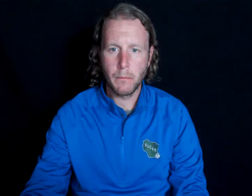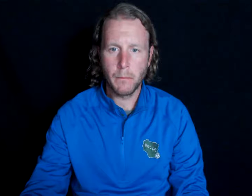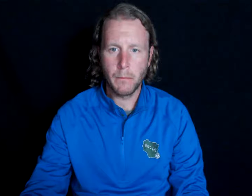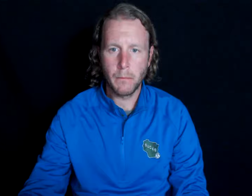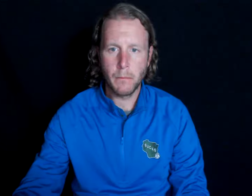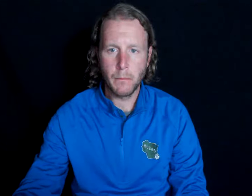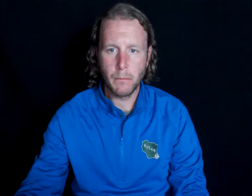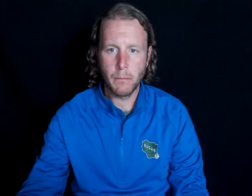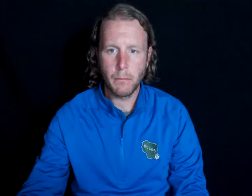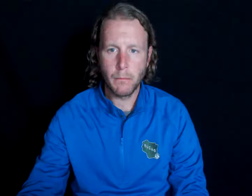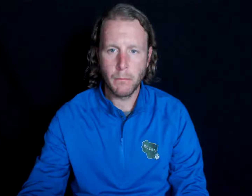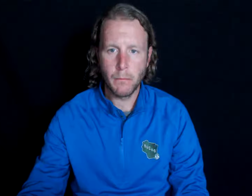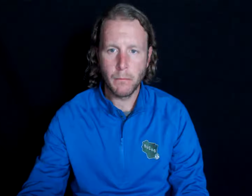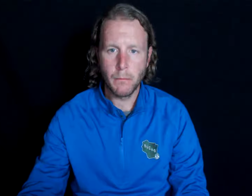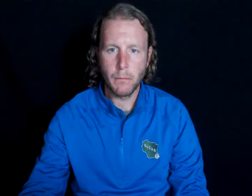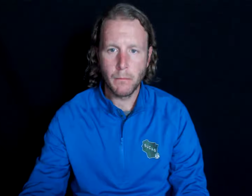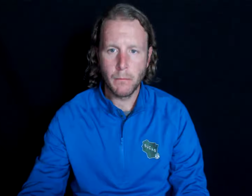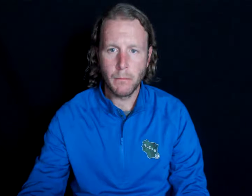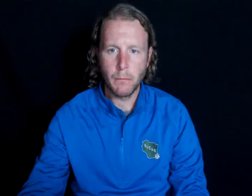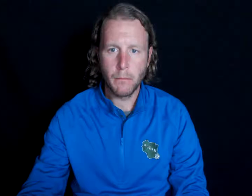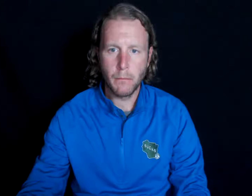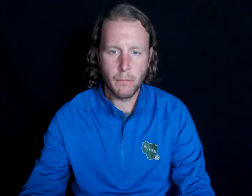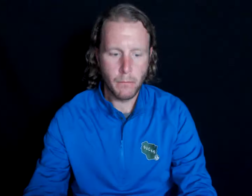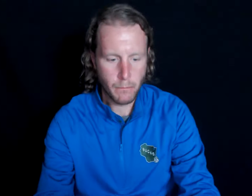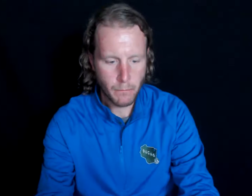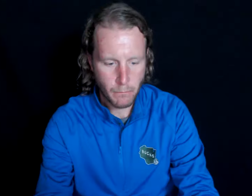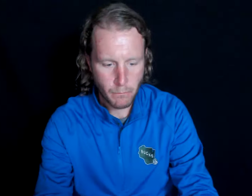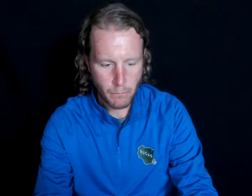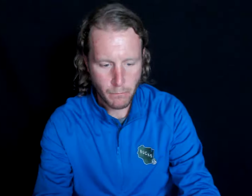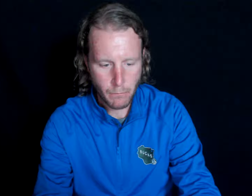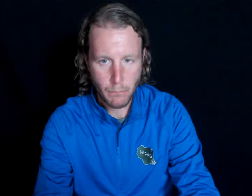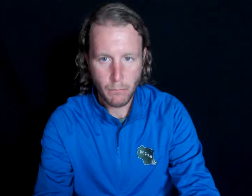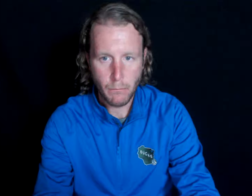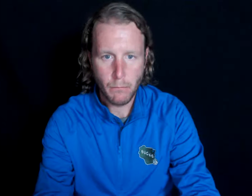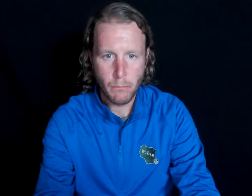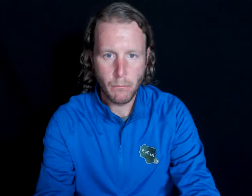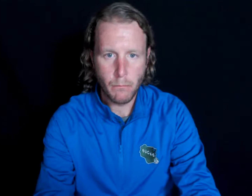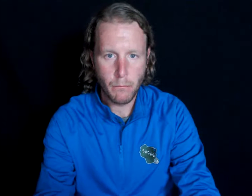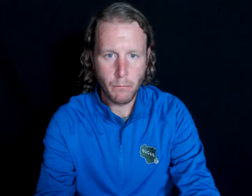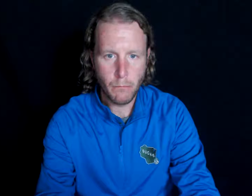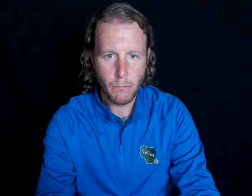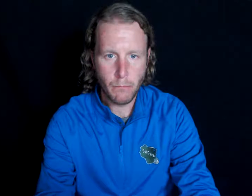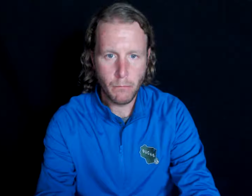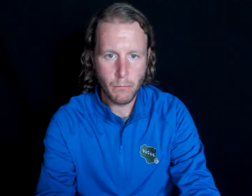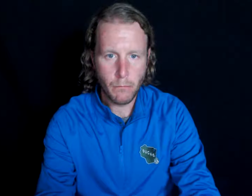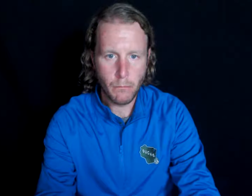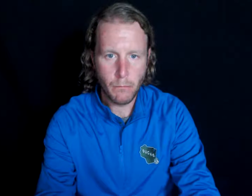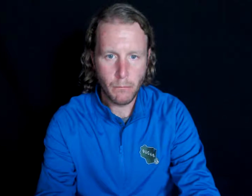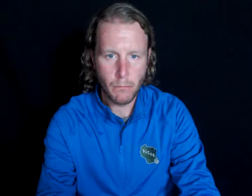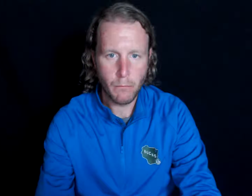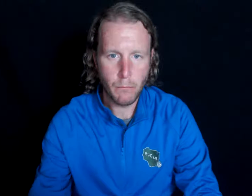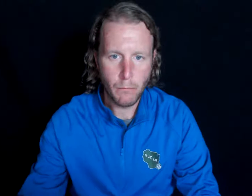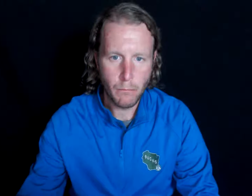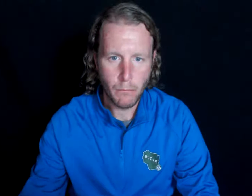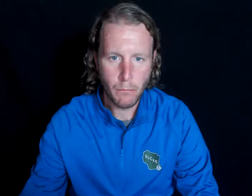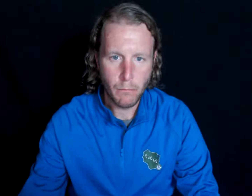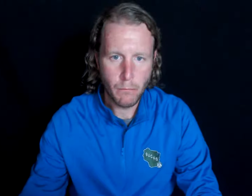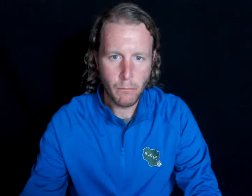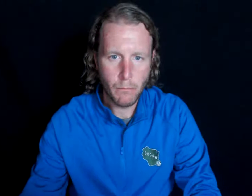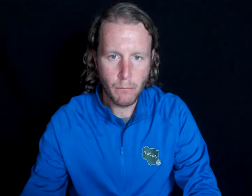When you need your bank, Capital One's top-rated app is right here. So you can check your balance, deposit checks, pay bills, or